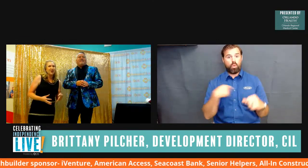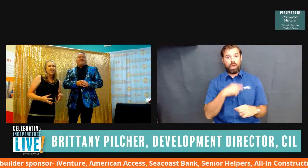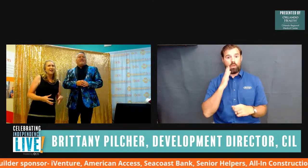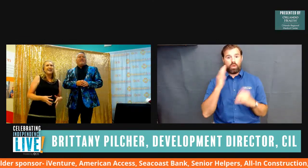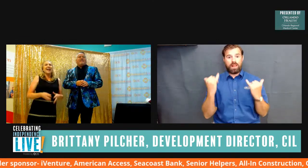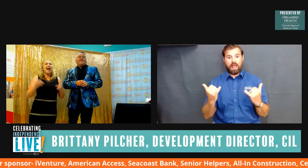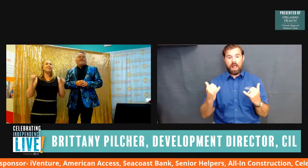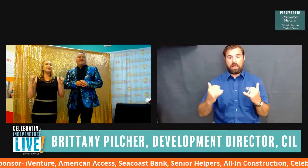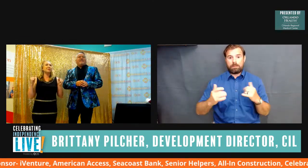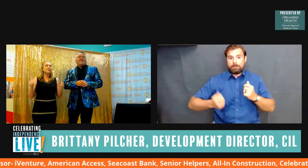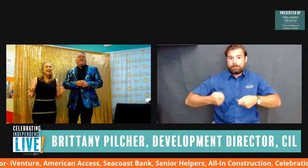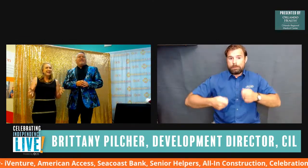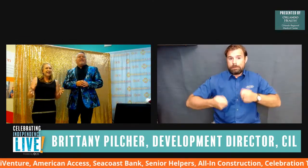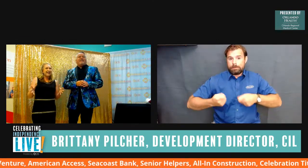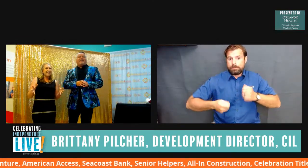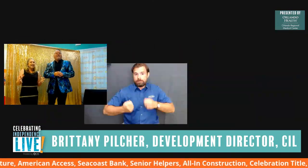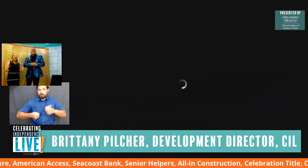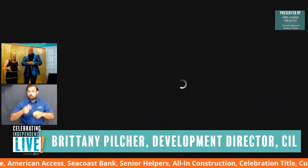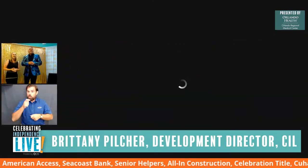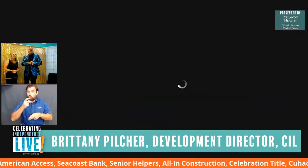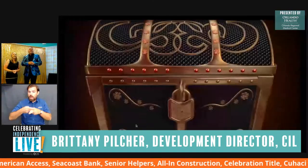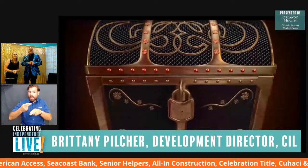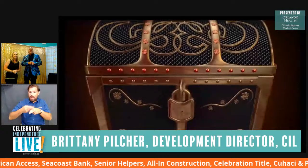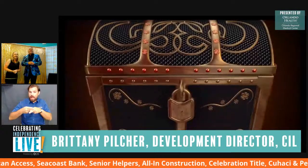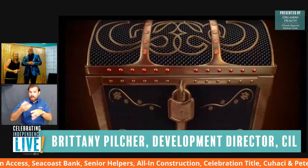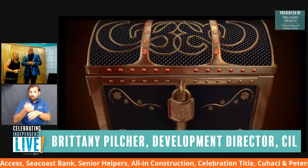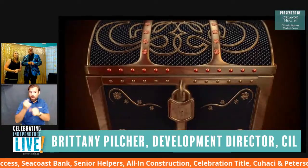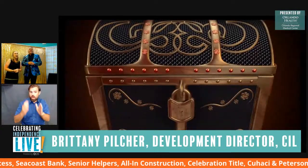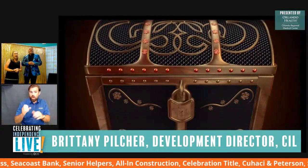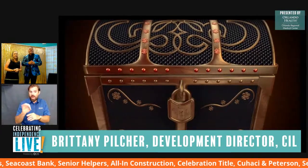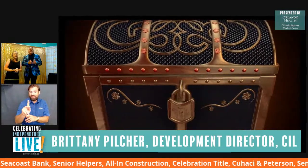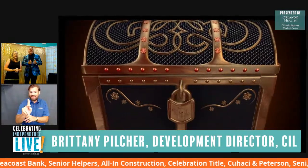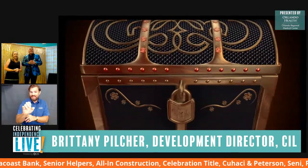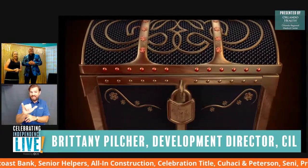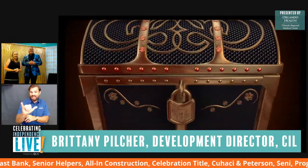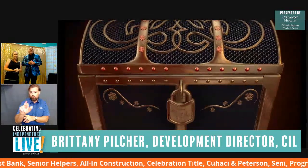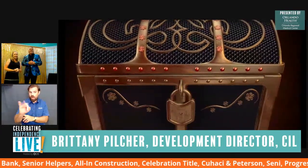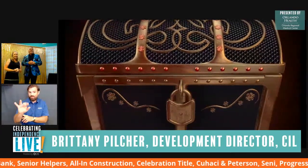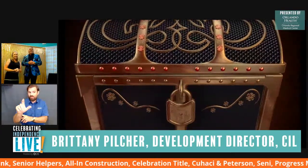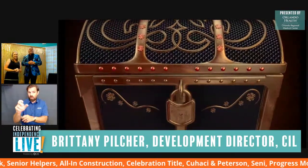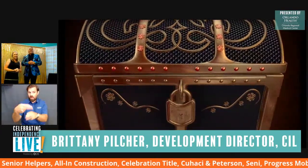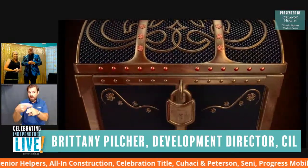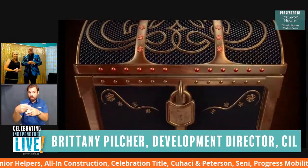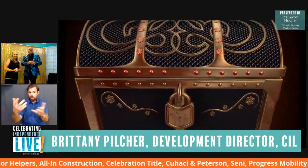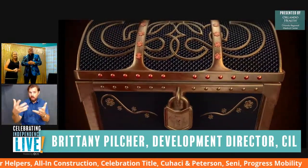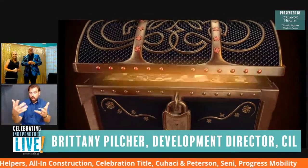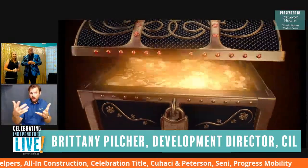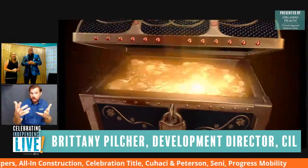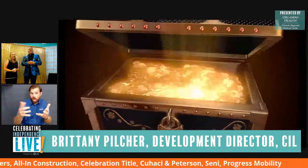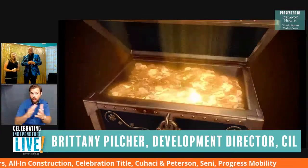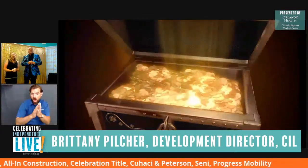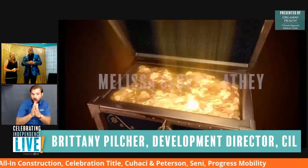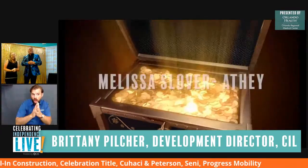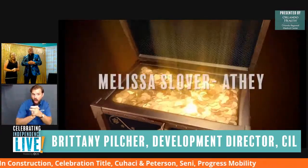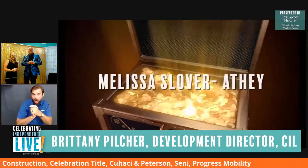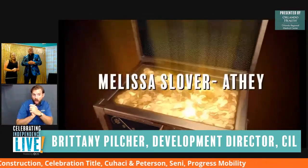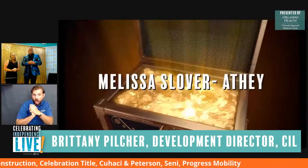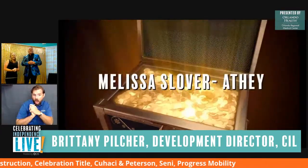drum roll? And the winner of our key raffle is...